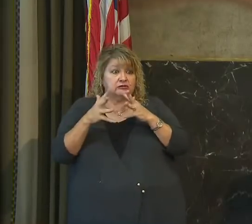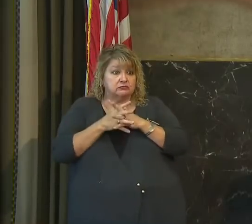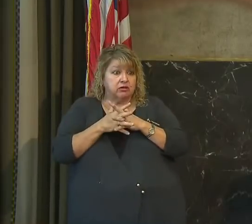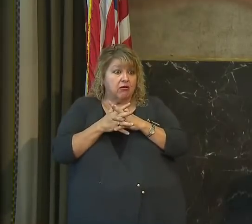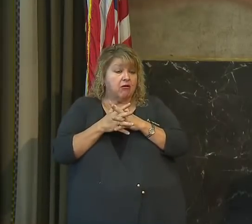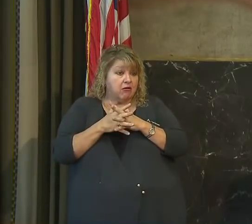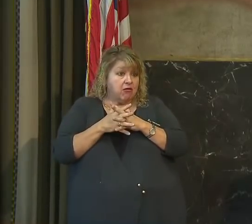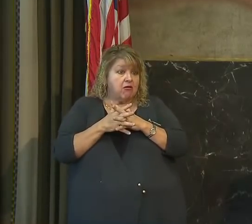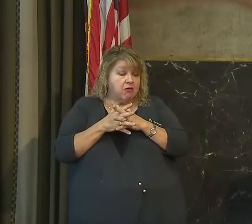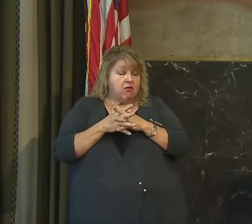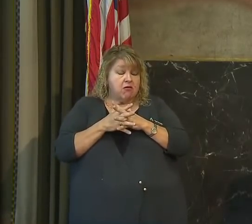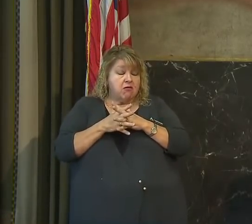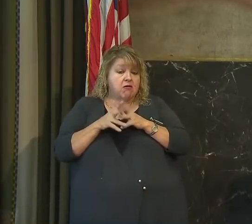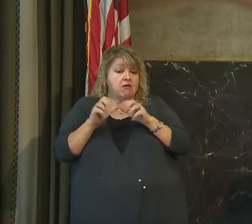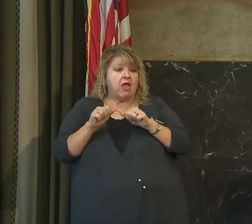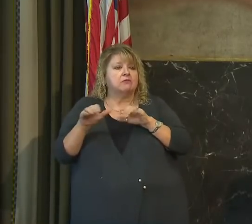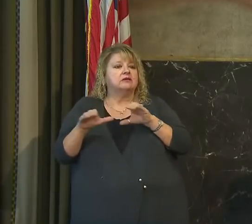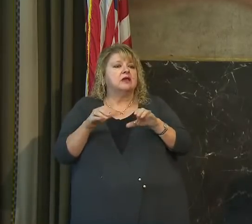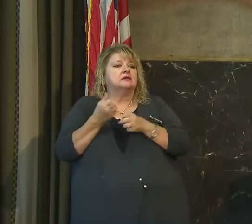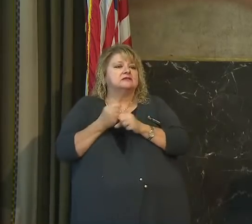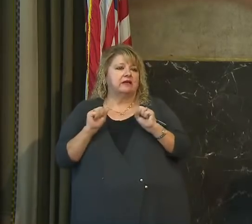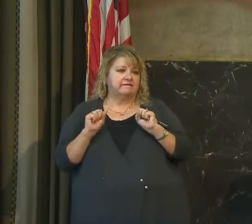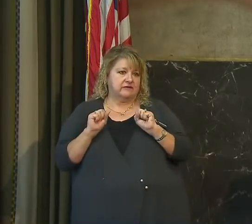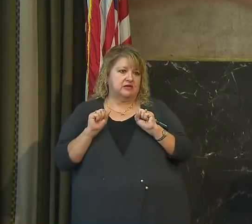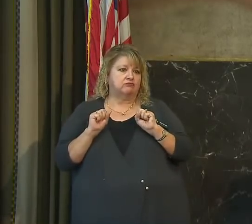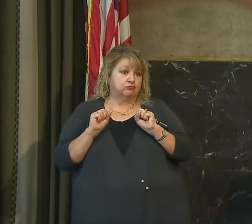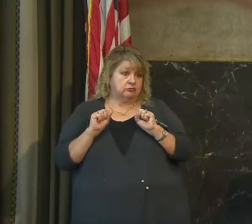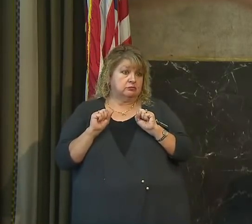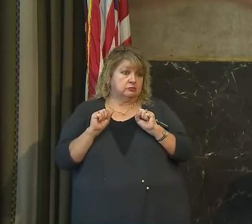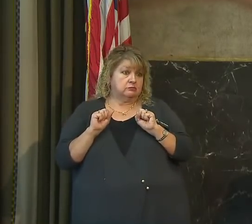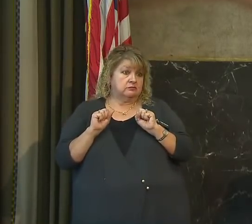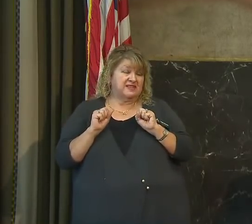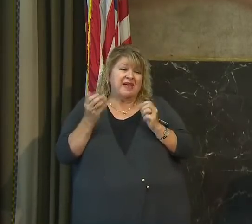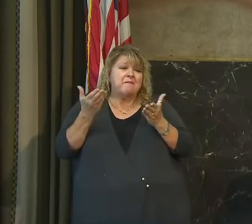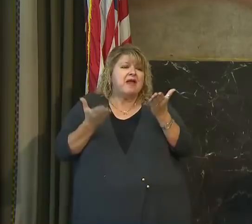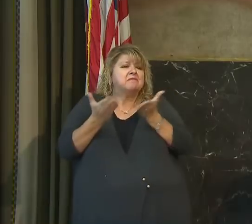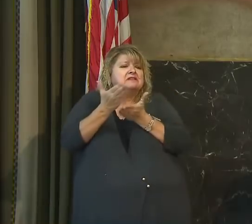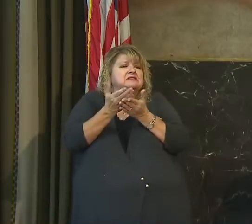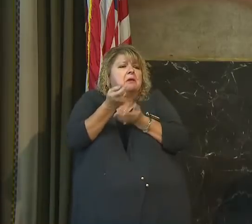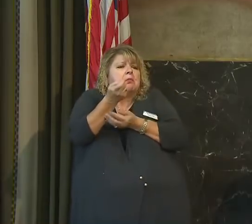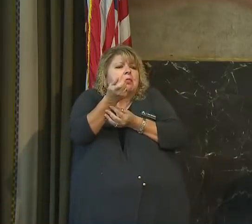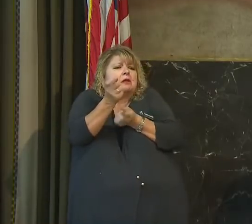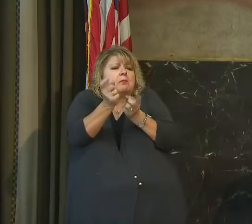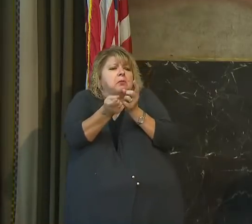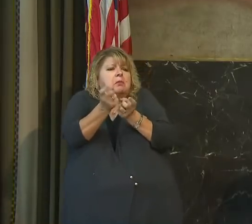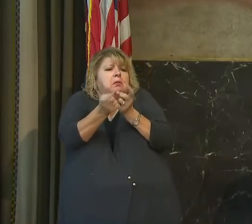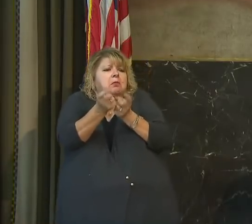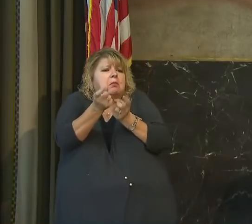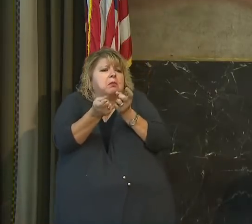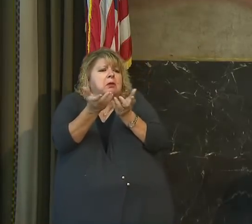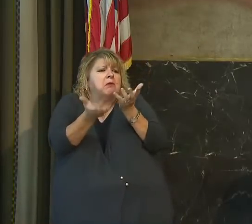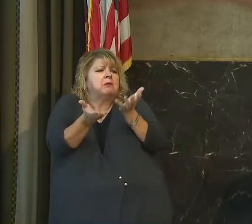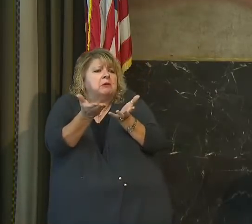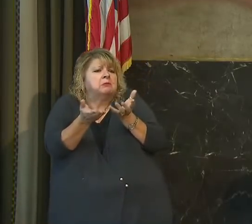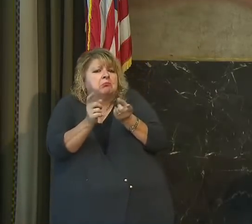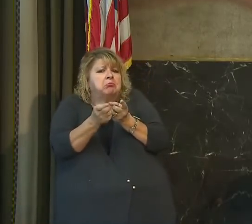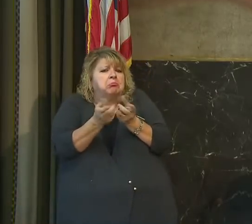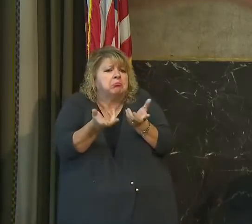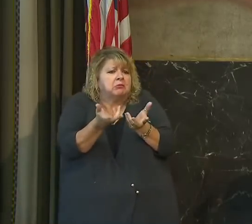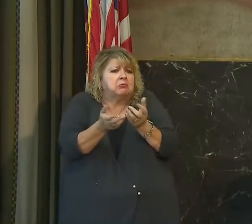conducted safely and as planned. And there may be some minor modifications, and I'm